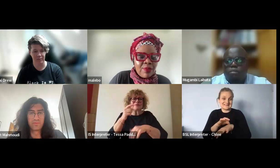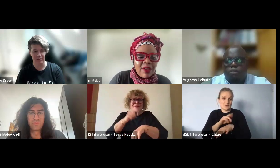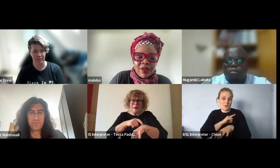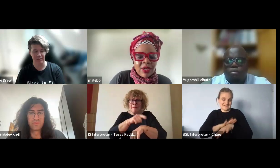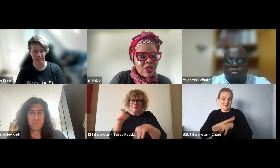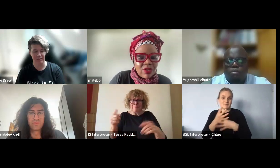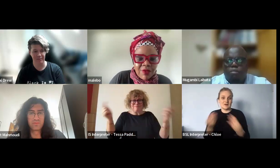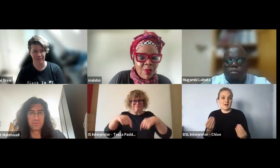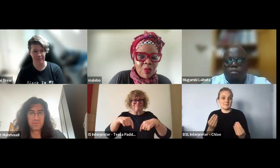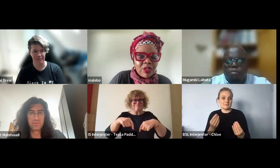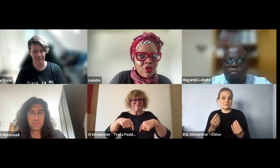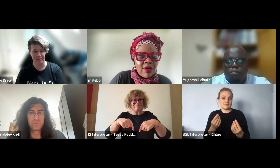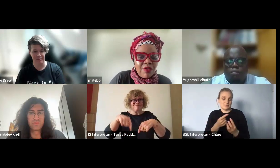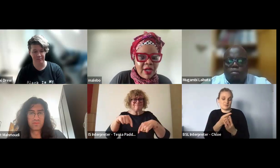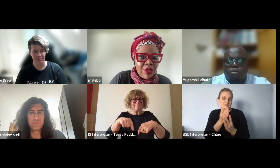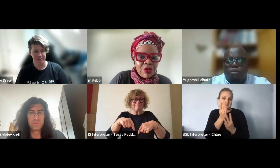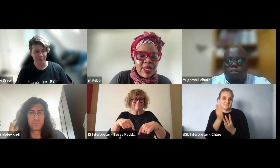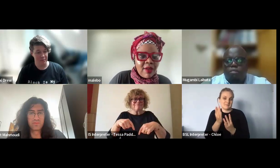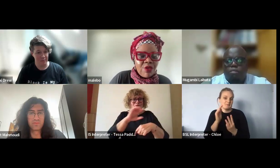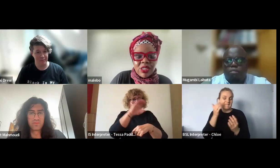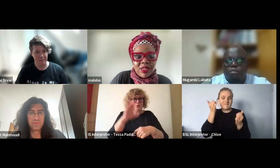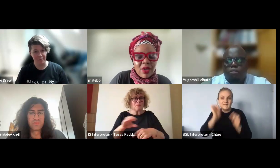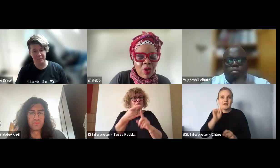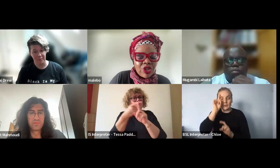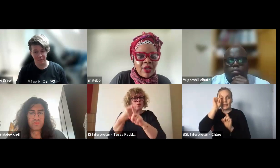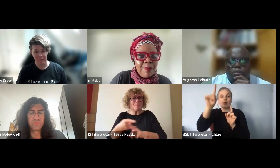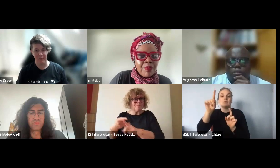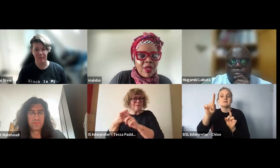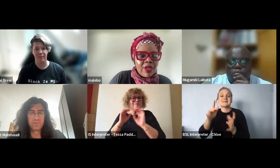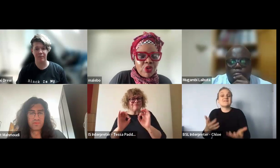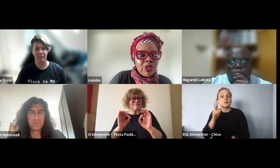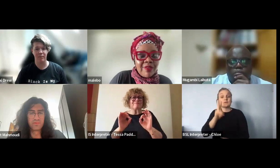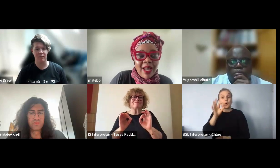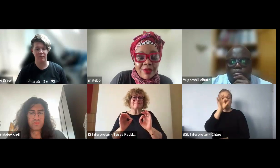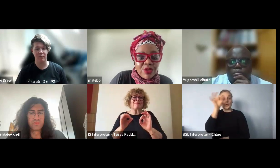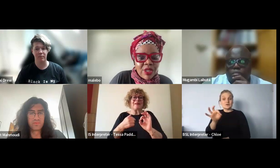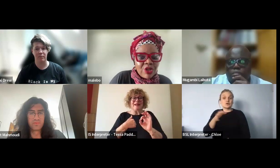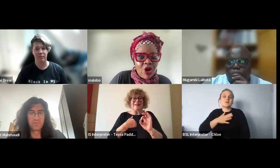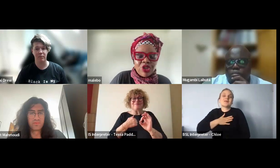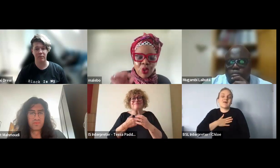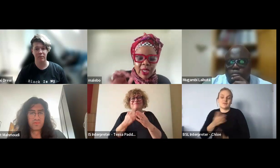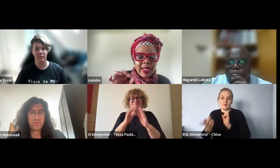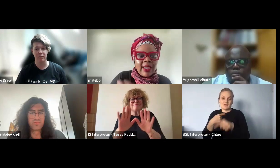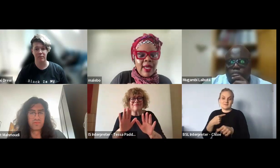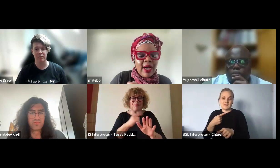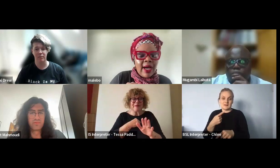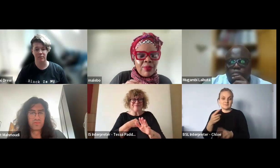and just give you a moment to give your final thoughts. And if you did see a question that you would have loved to touch on,